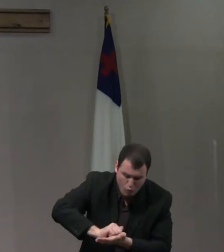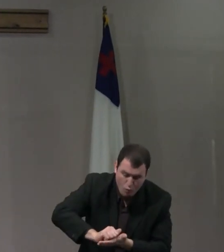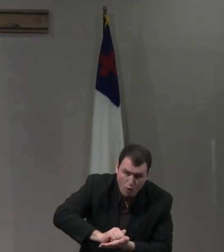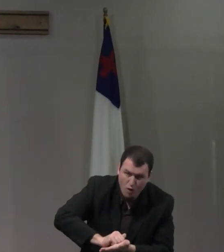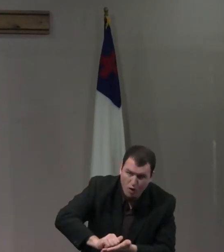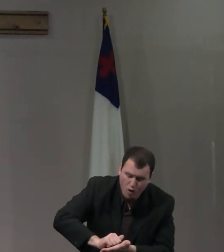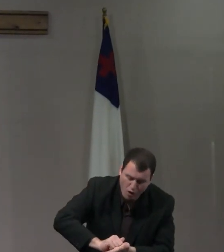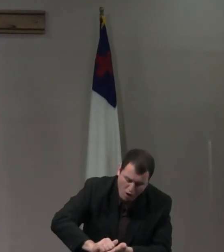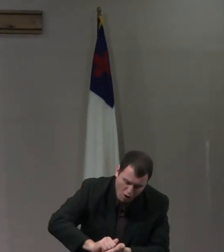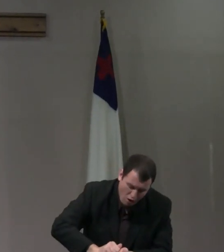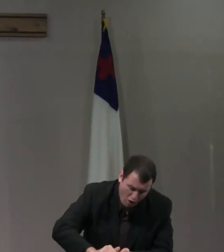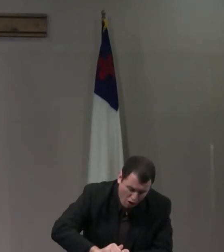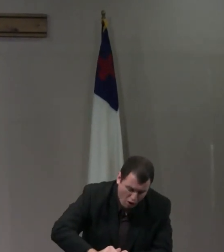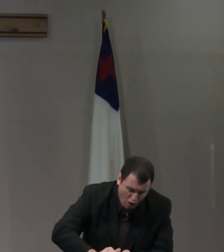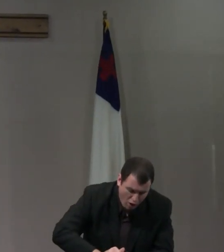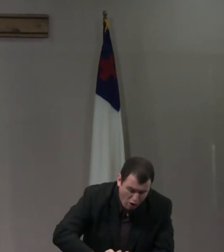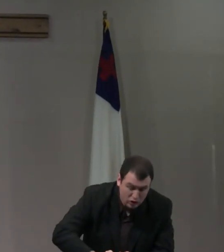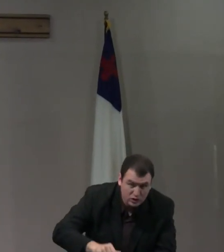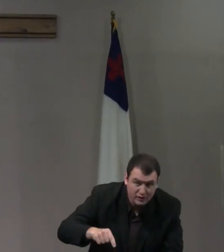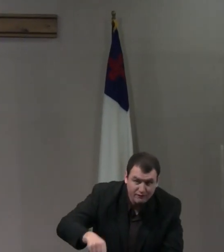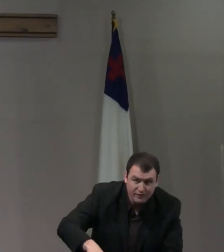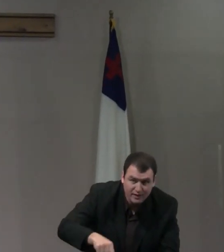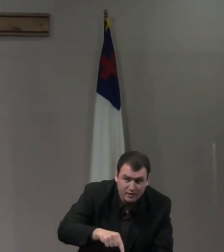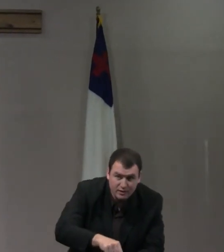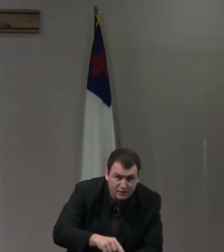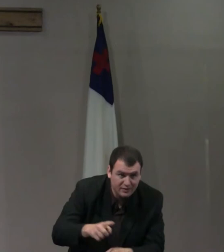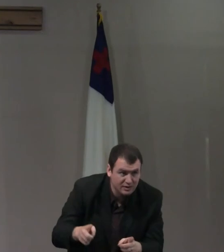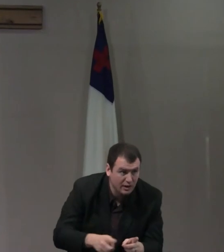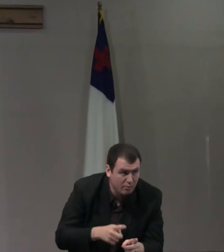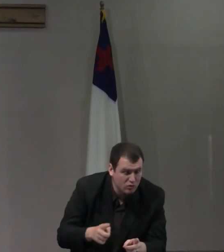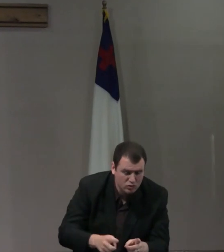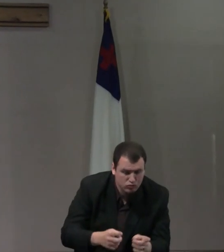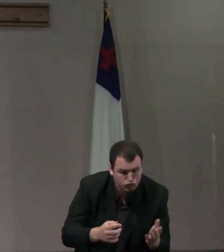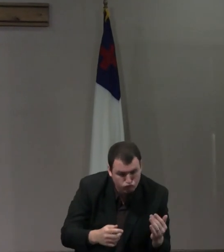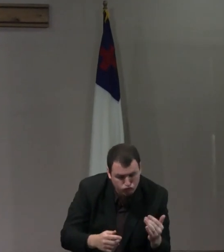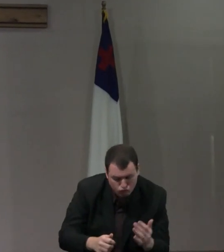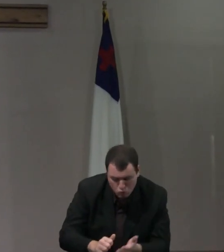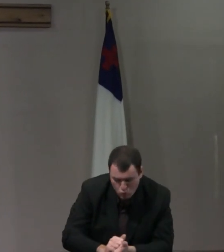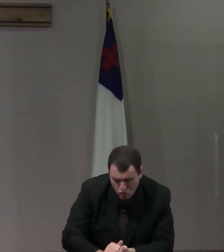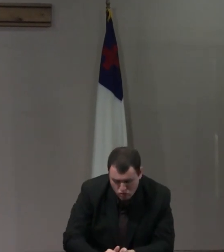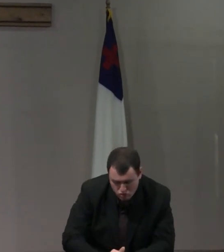He got a towel, and he washed their feet.